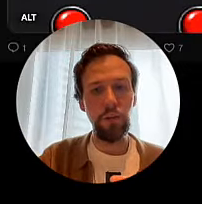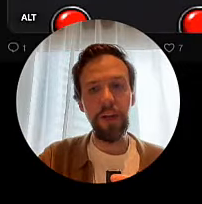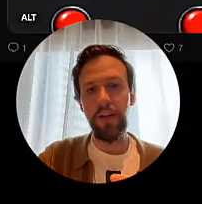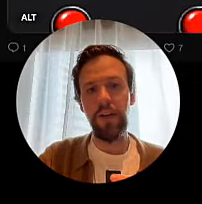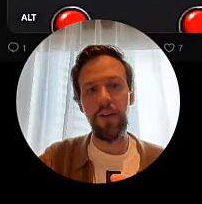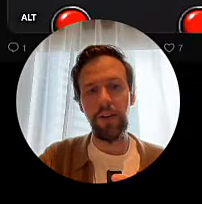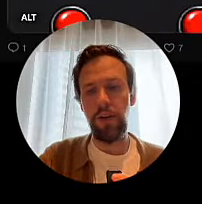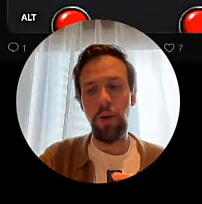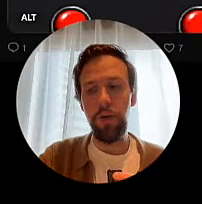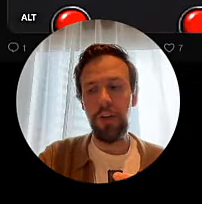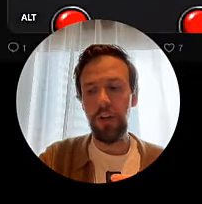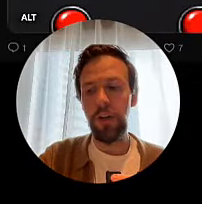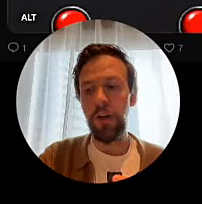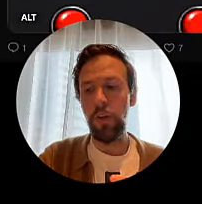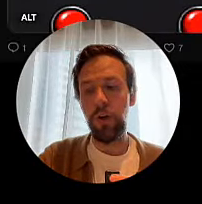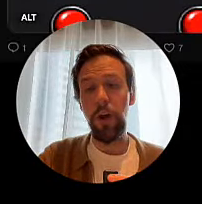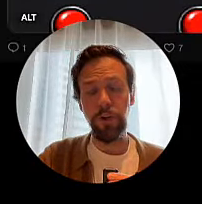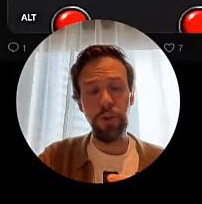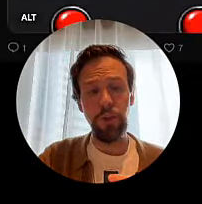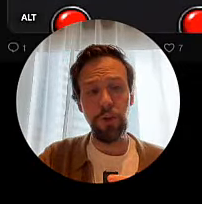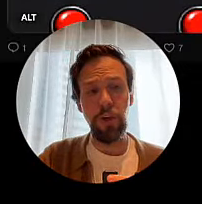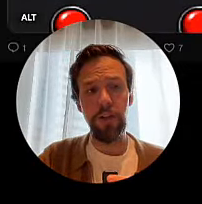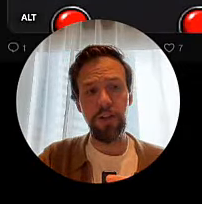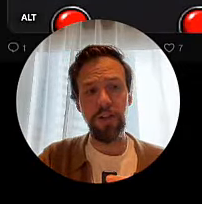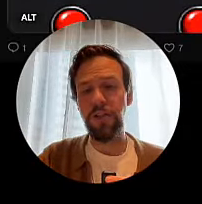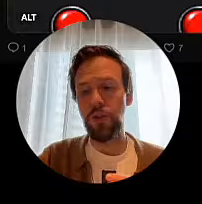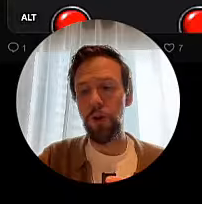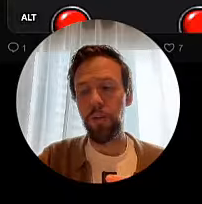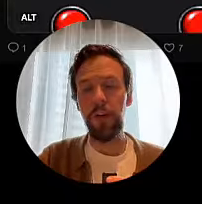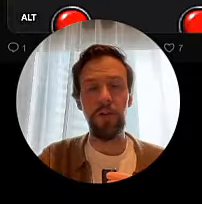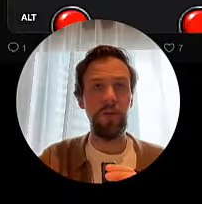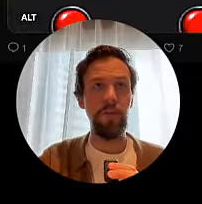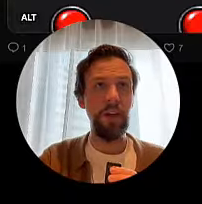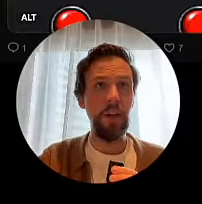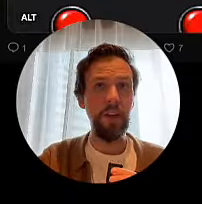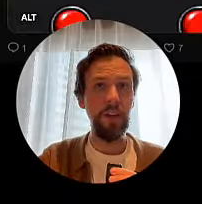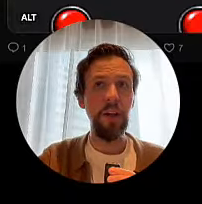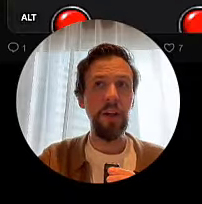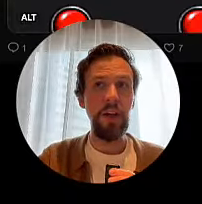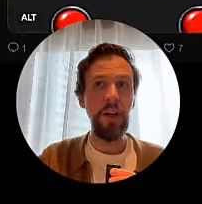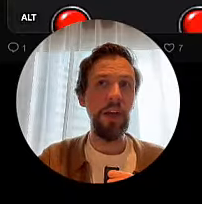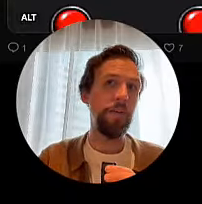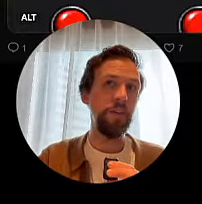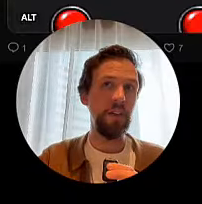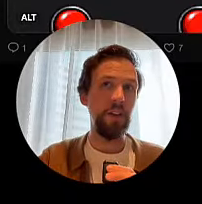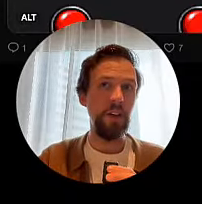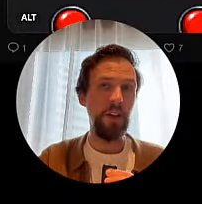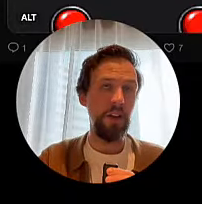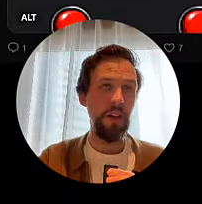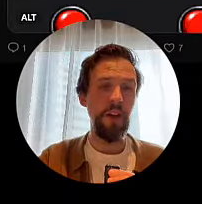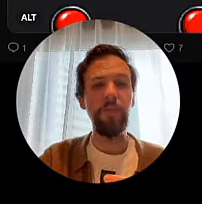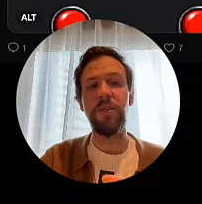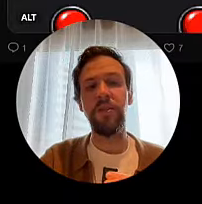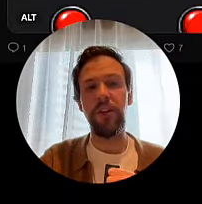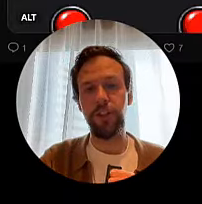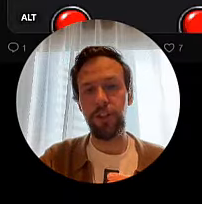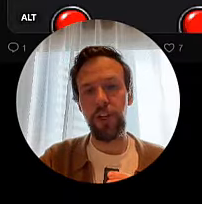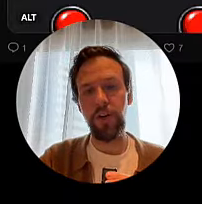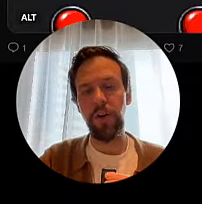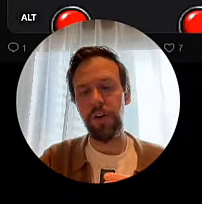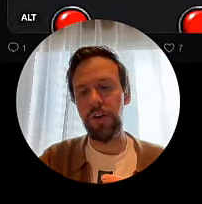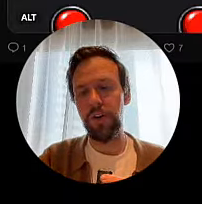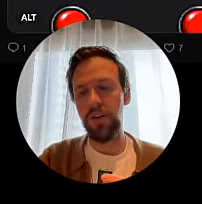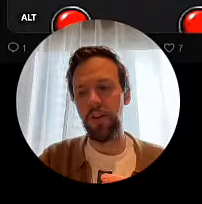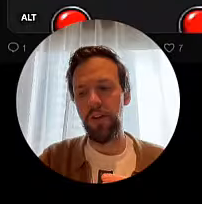And during over the year, what I also do a lot is talk about many other indie games and indie apps and